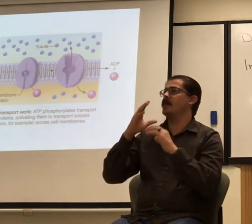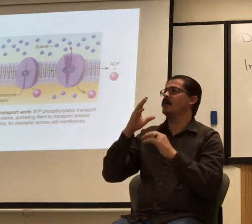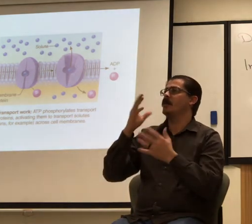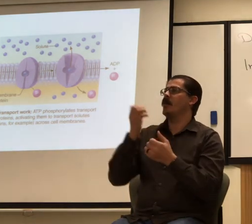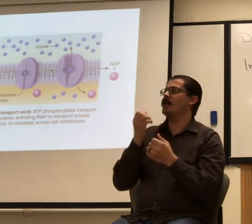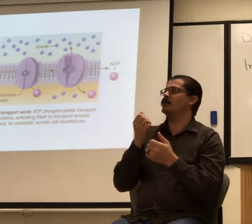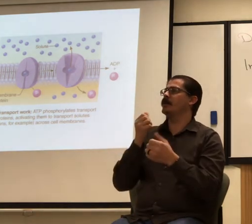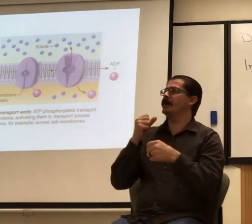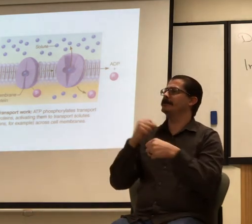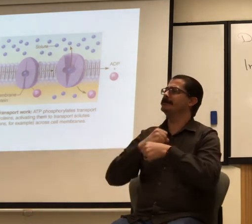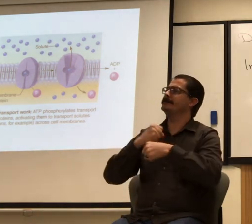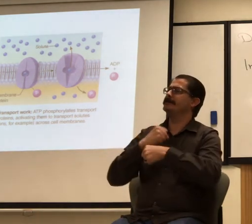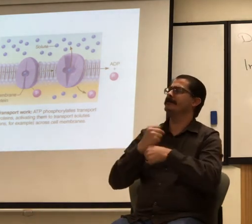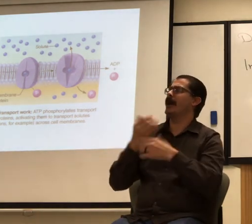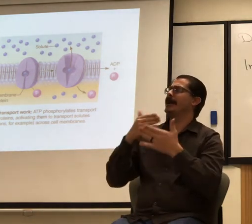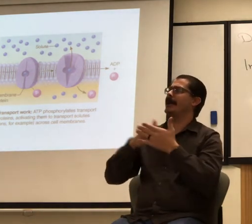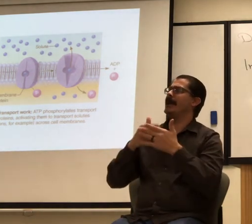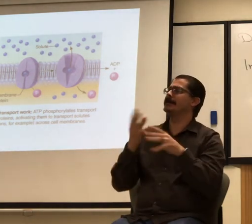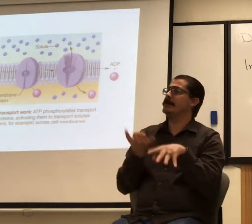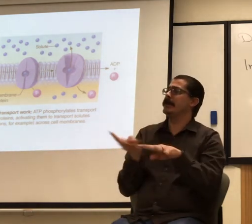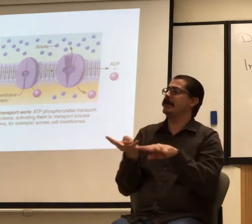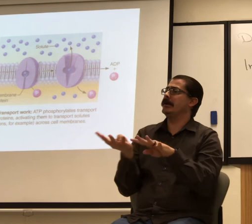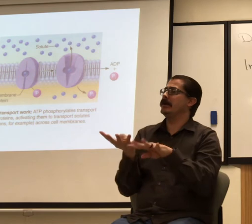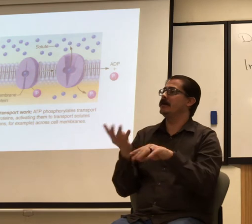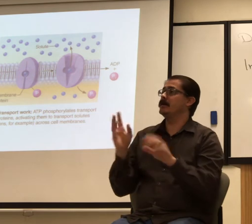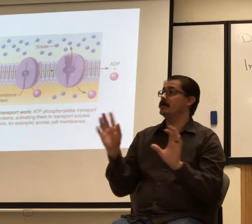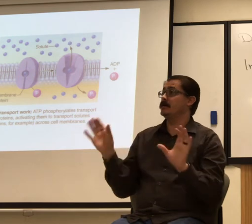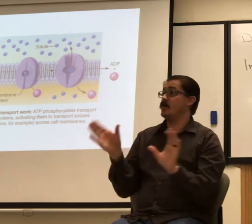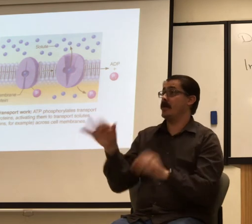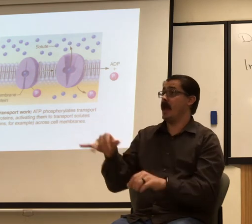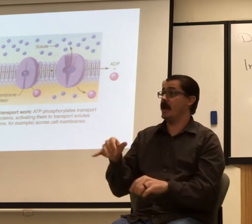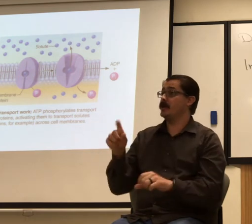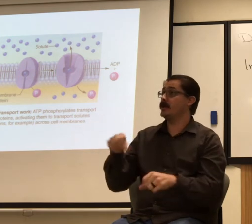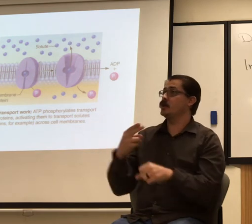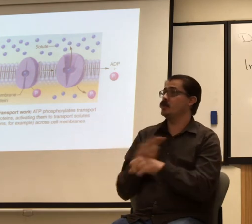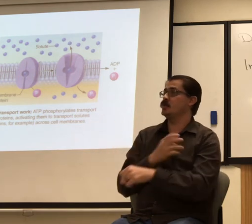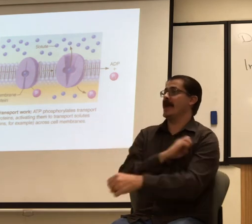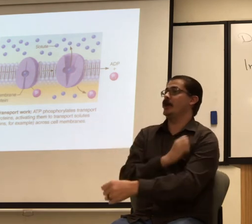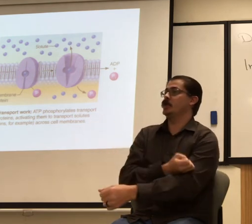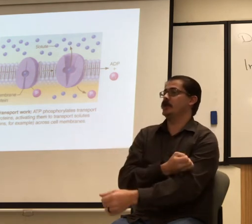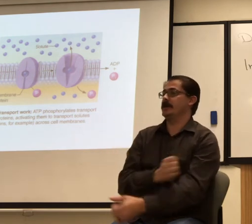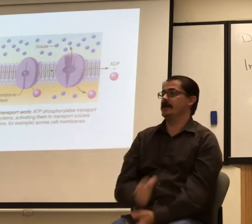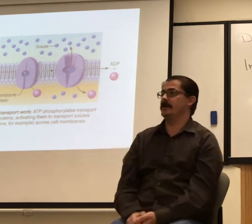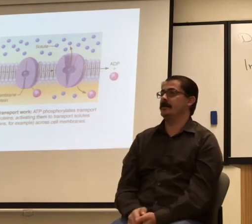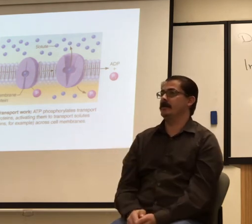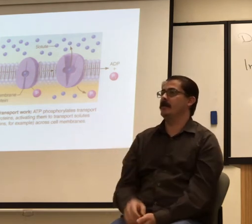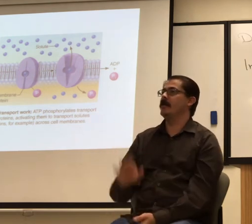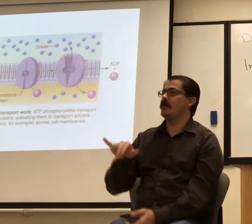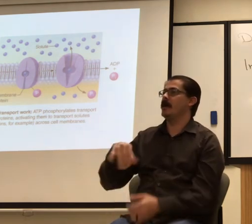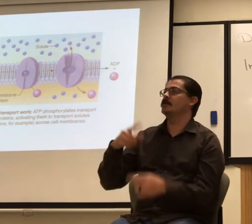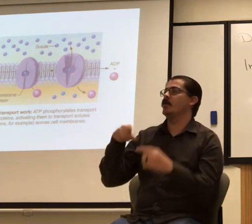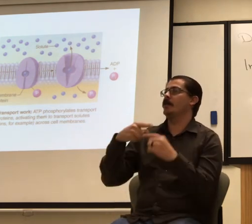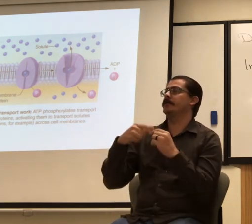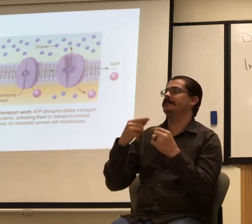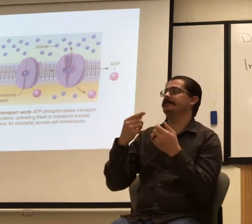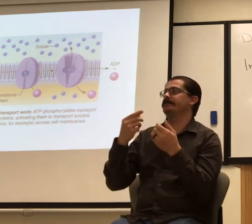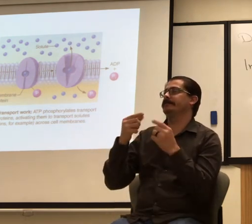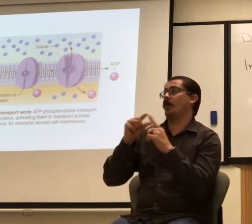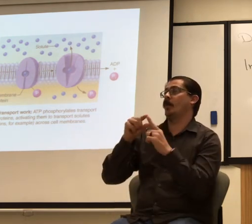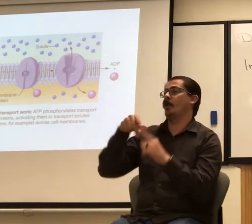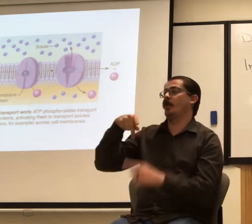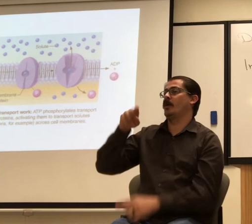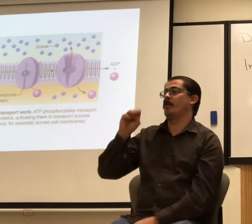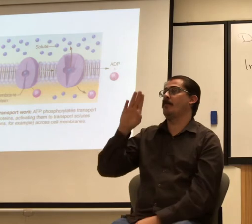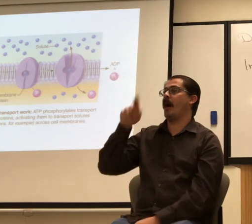the gradient. To do that, you need to expend energy. And that's when the word pump is used.